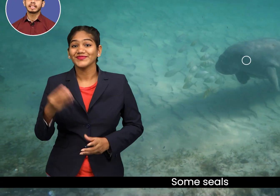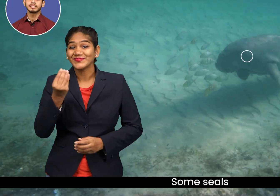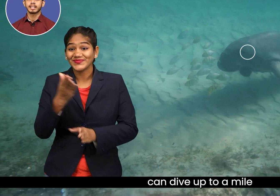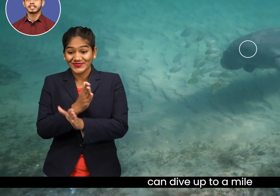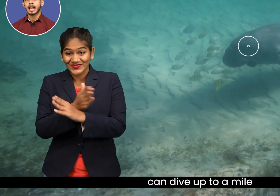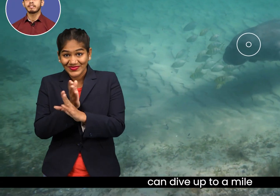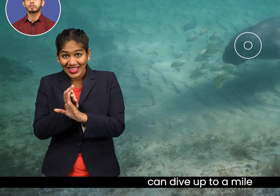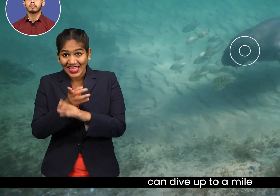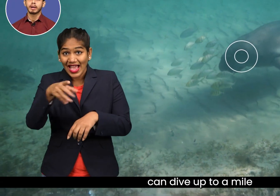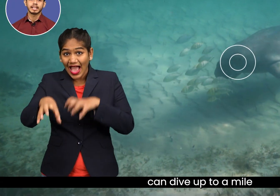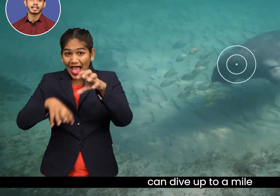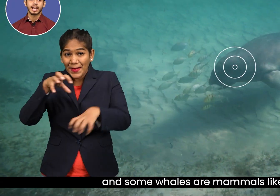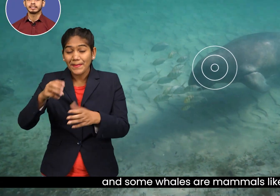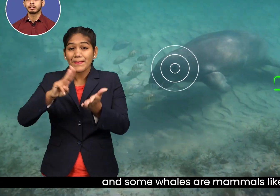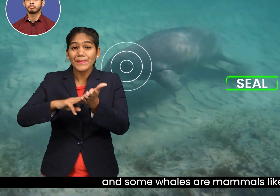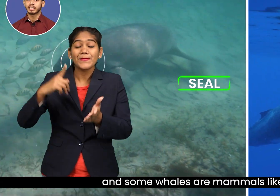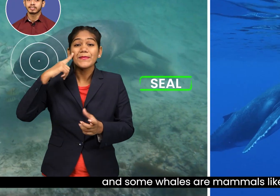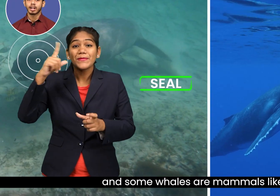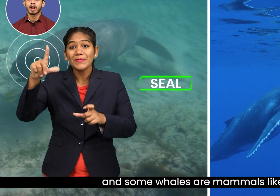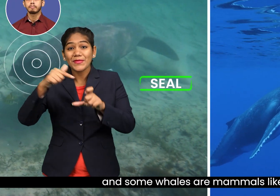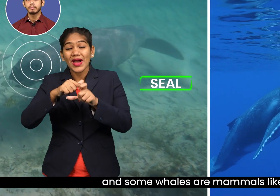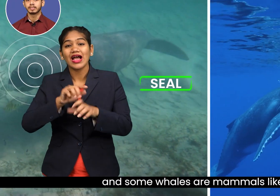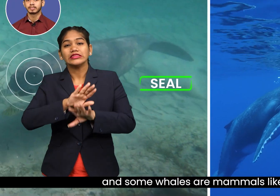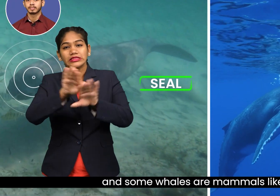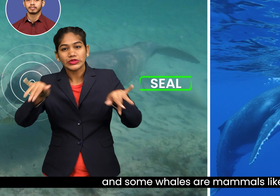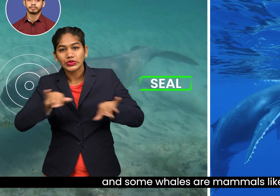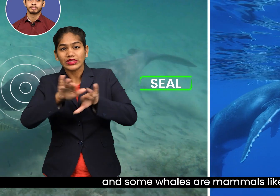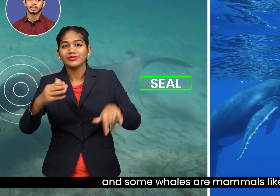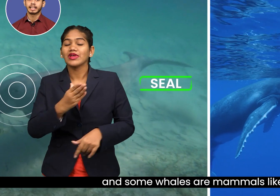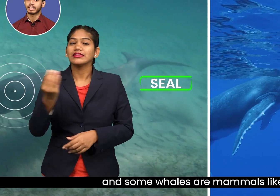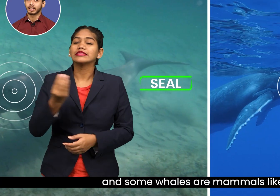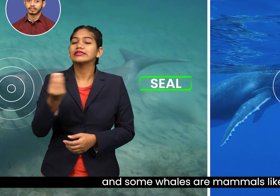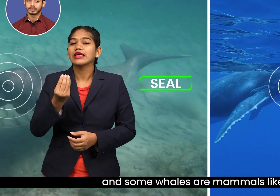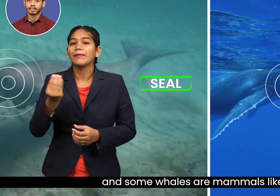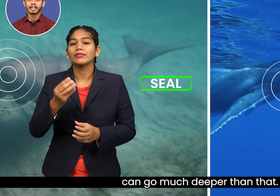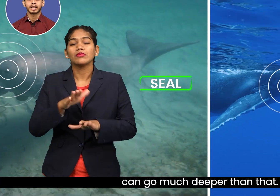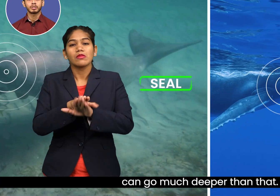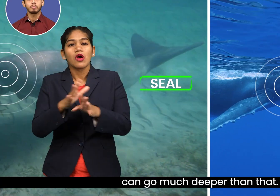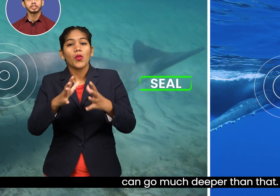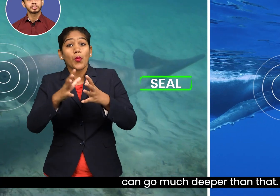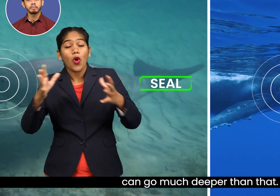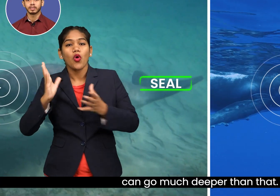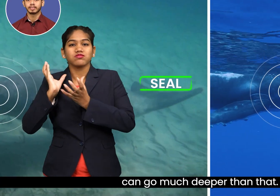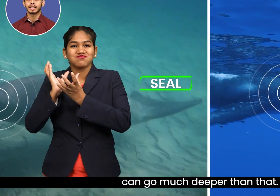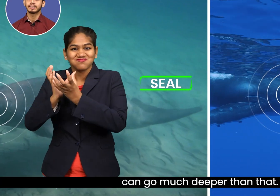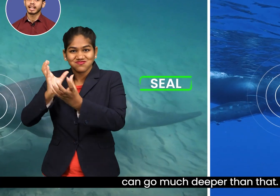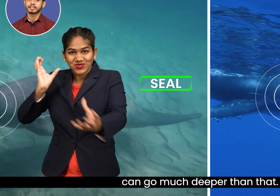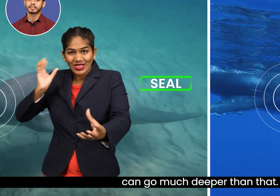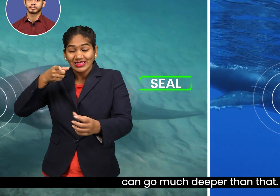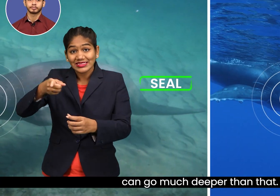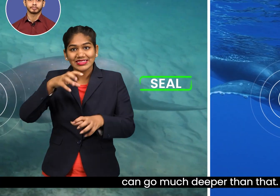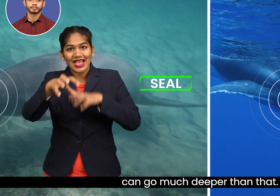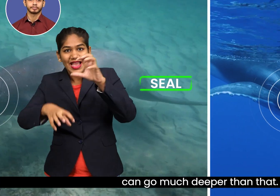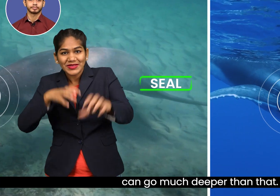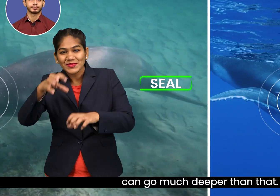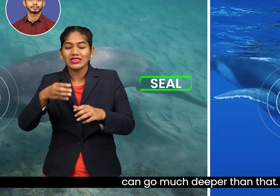Some seals can dive up to a mile, and some whales or mammals like us can go much deeper than that.